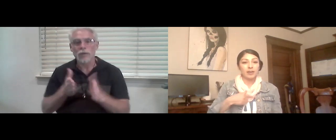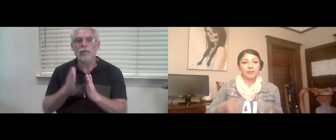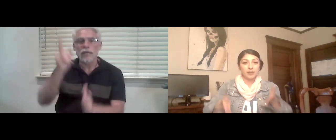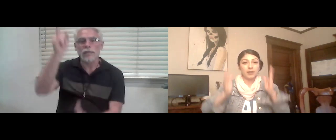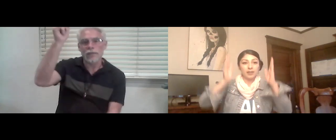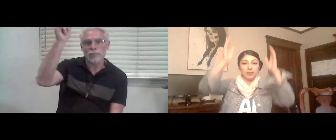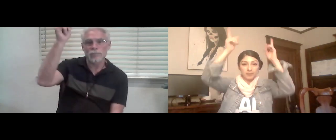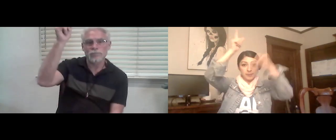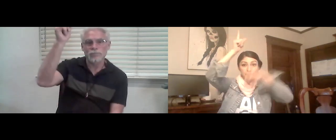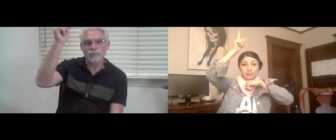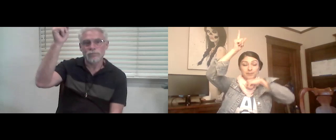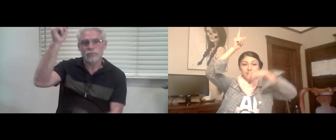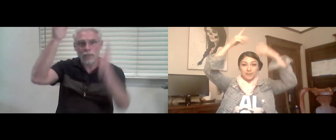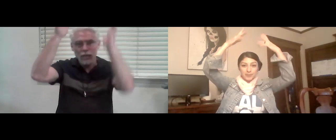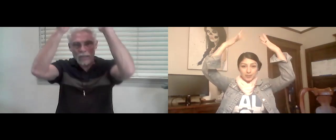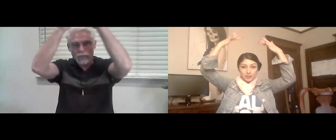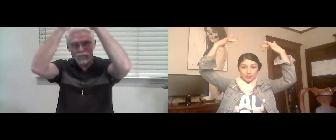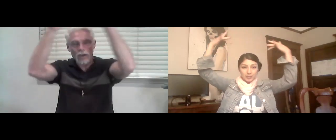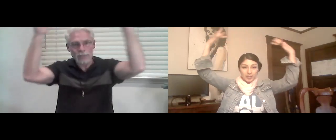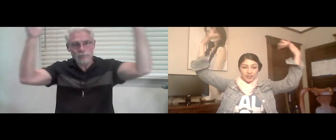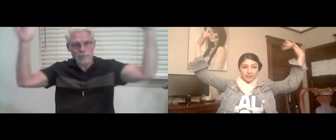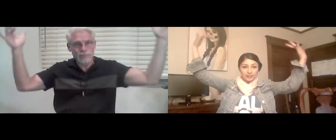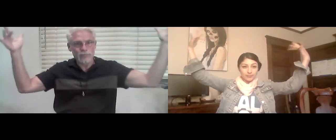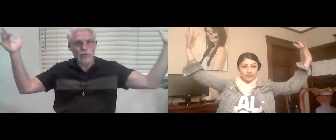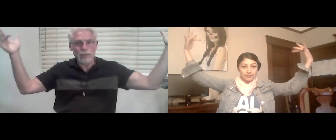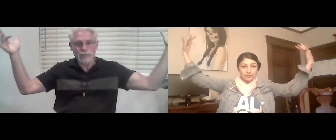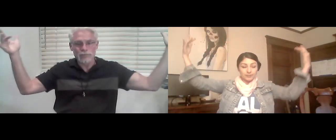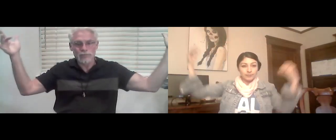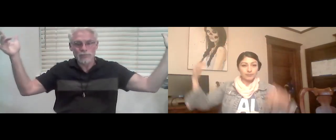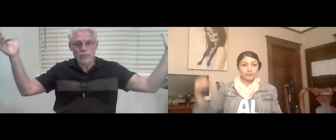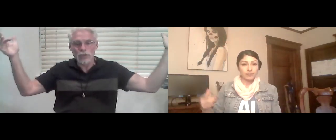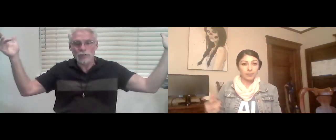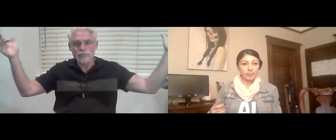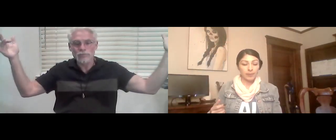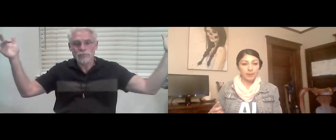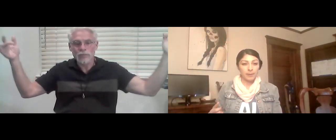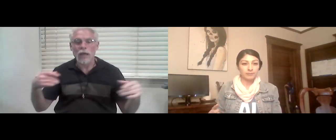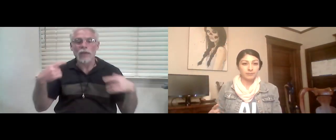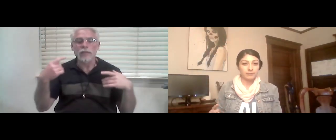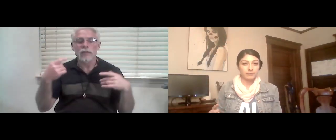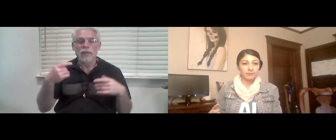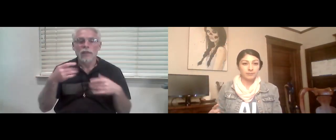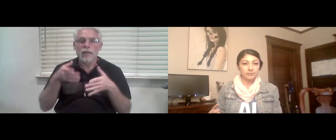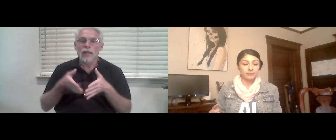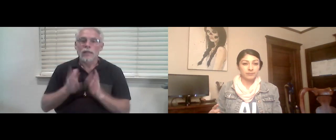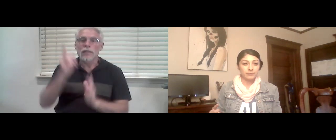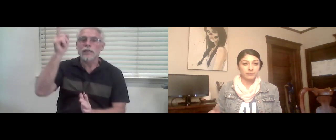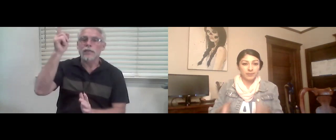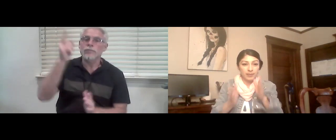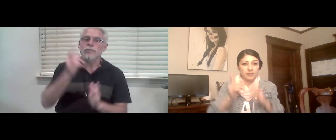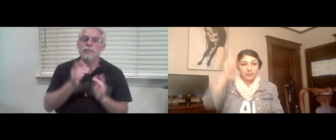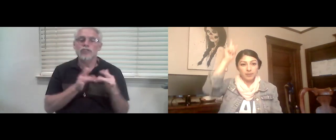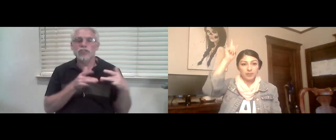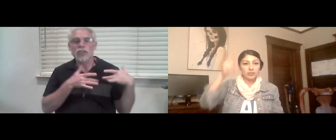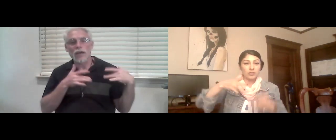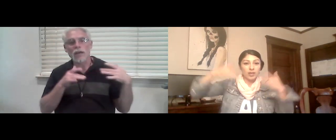I'm going to let him shine. Right. Good. And then let